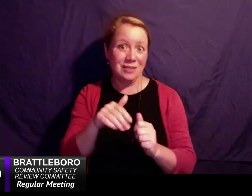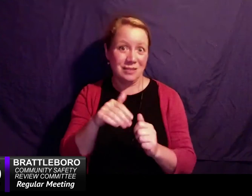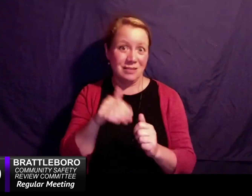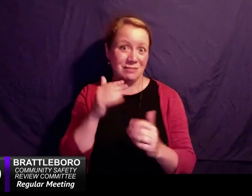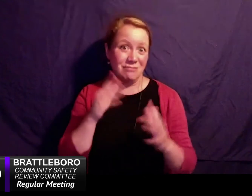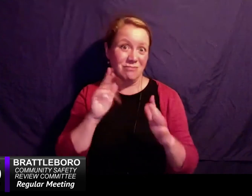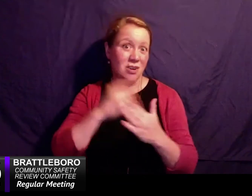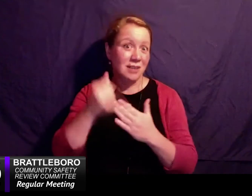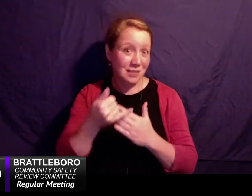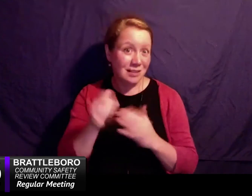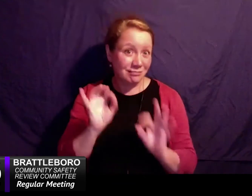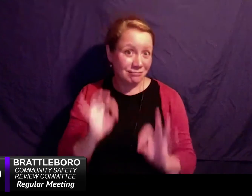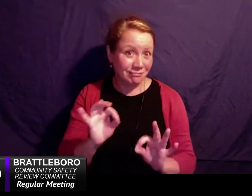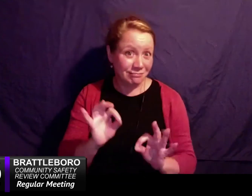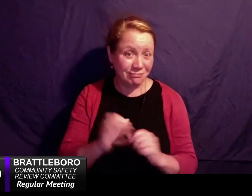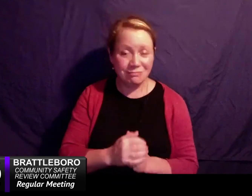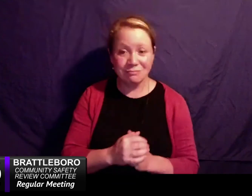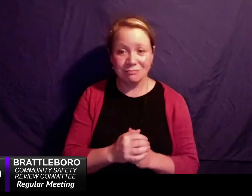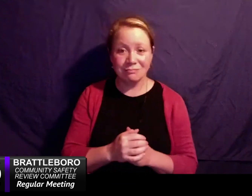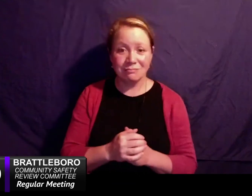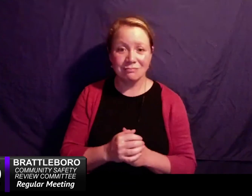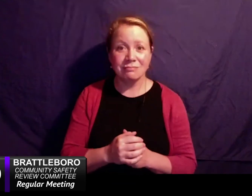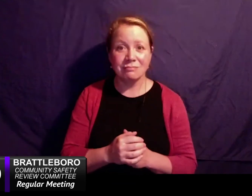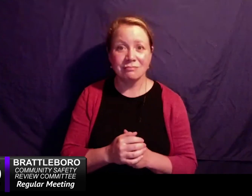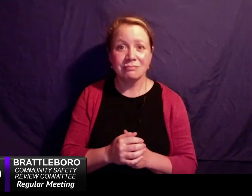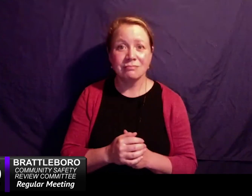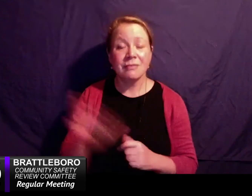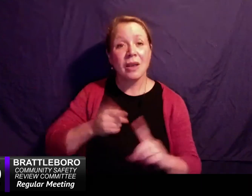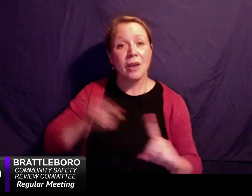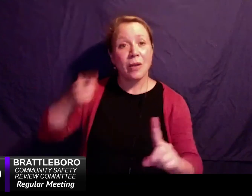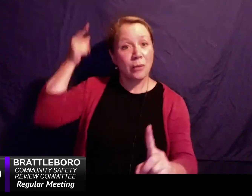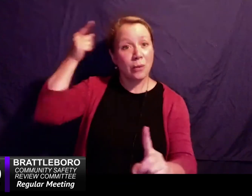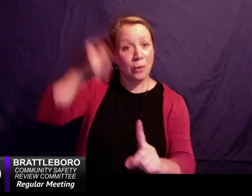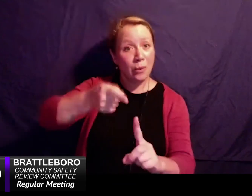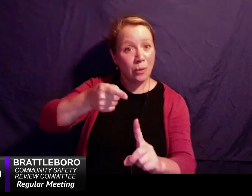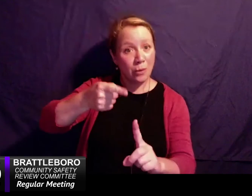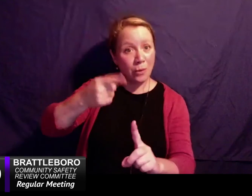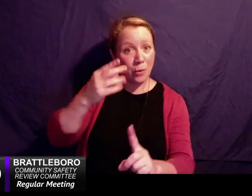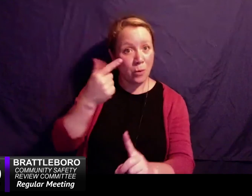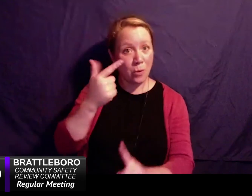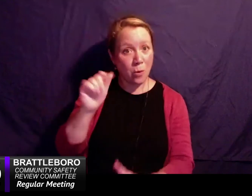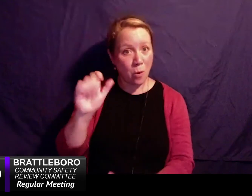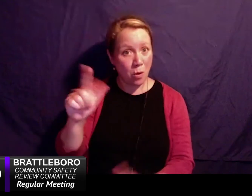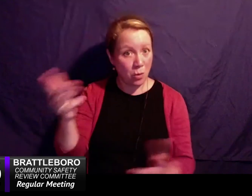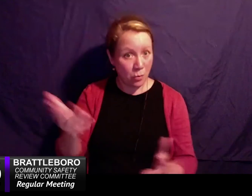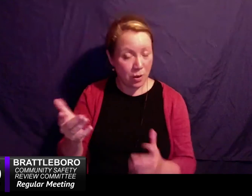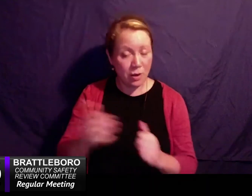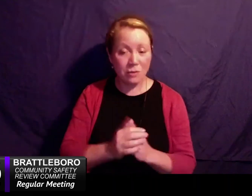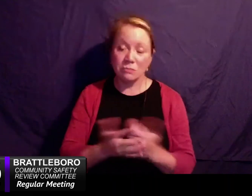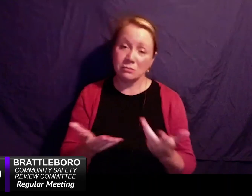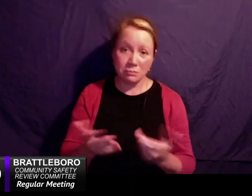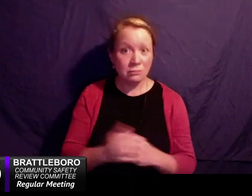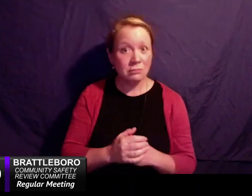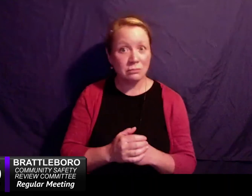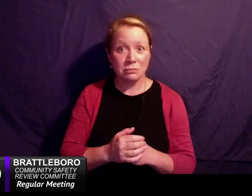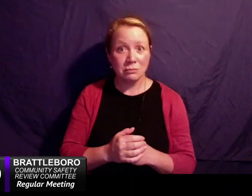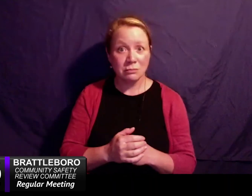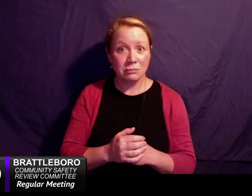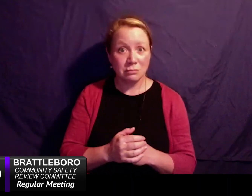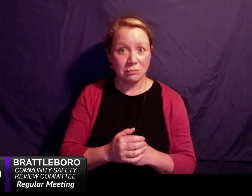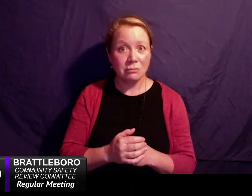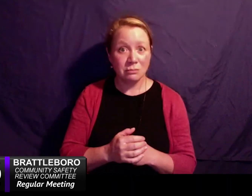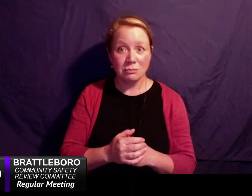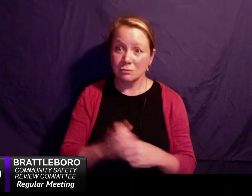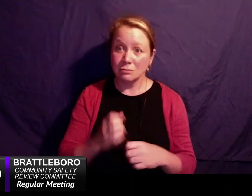project. And the goal of the project is going to be to basically make a big,